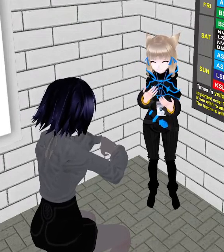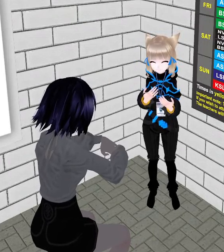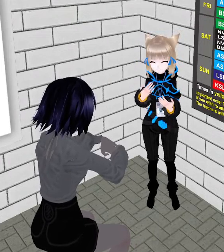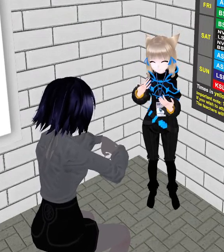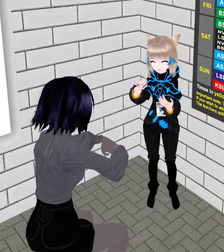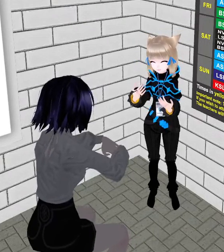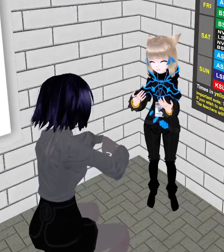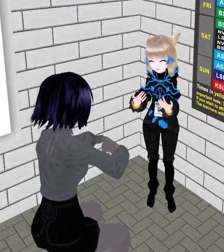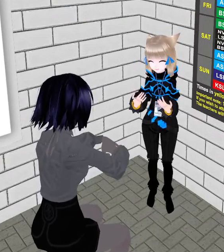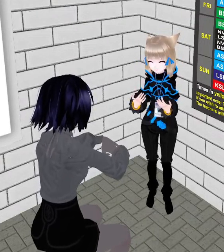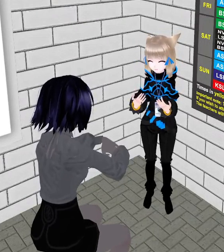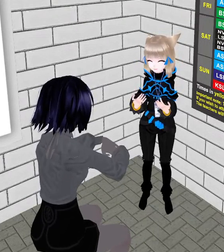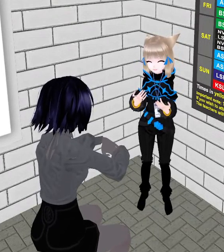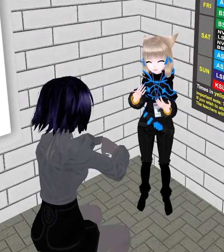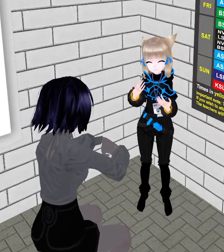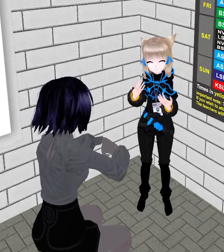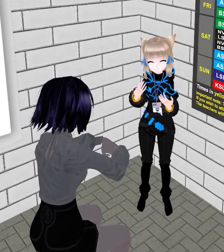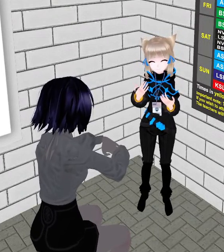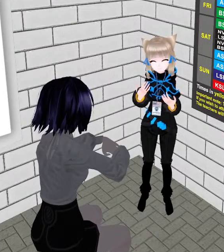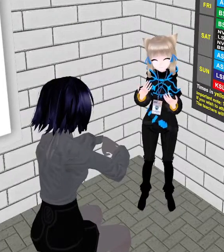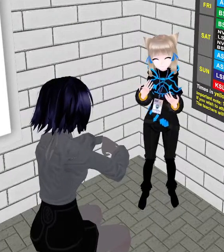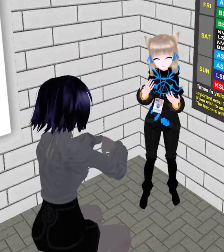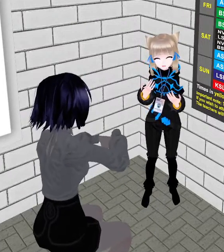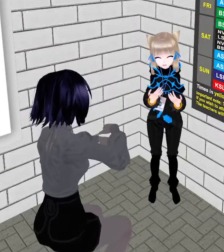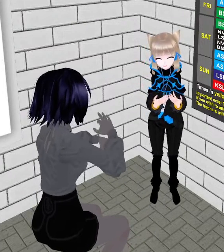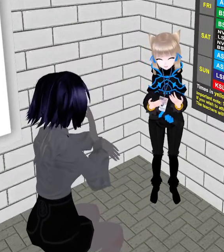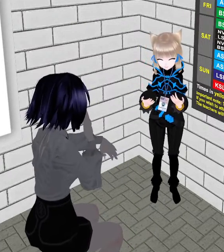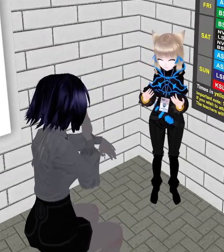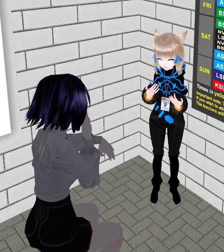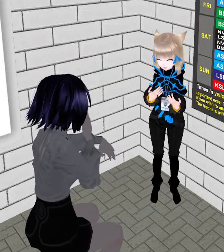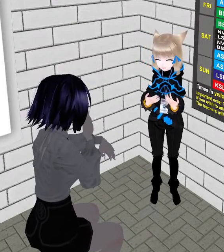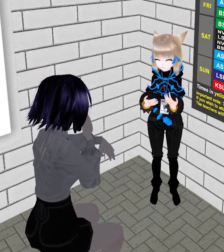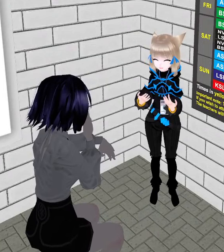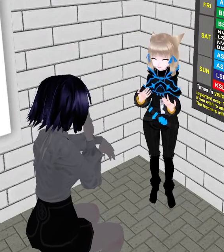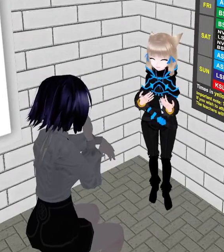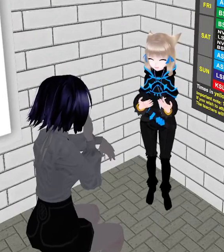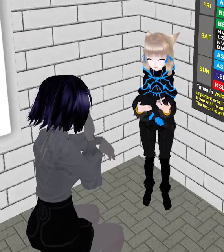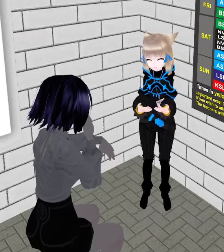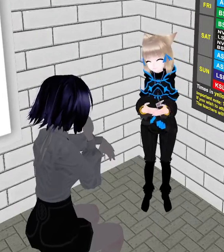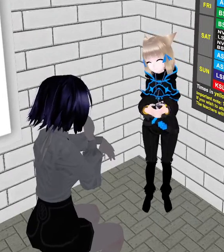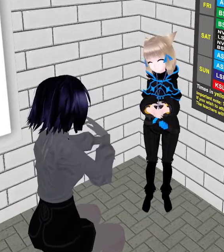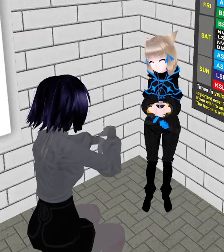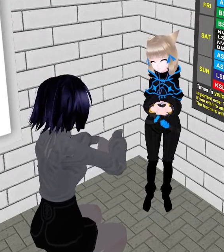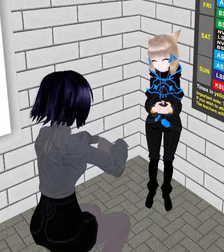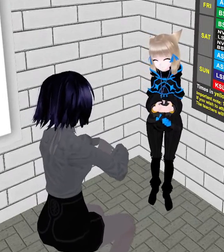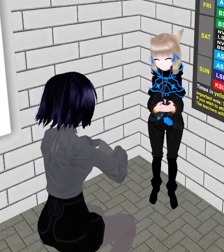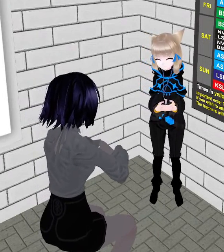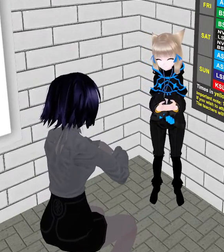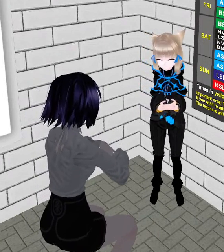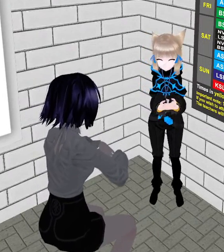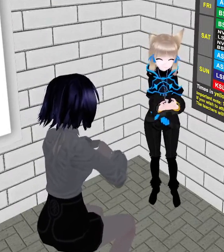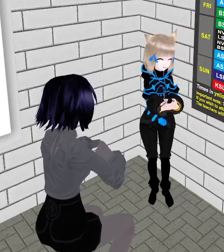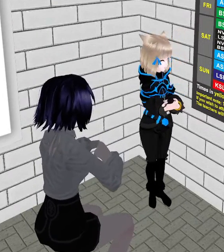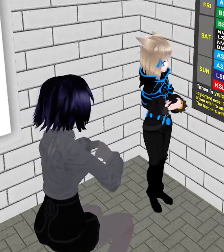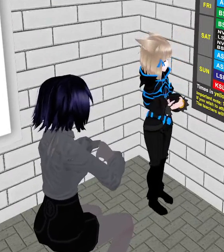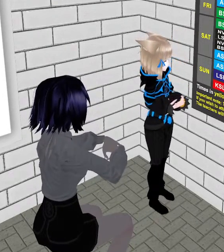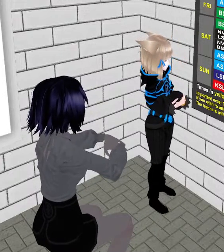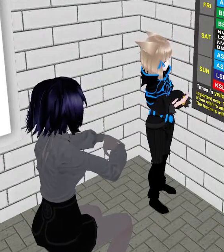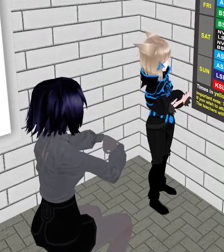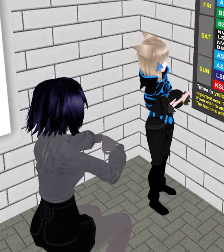was, whenever she was being raised up, she was told how to speak and stuff like that. Black hand. Just kind of taught.